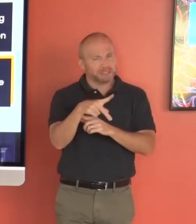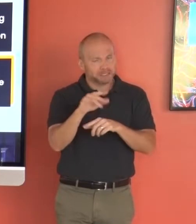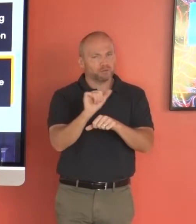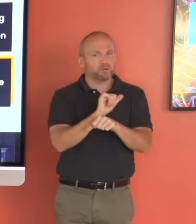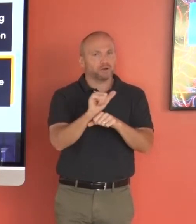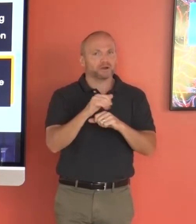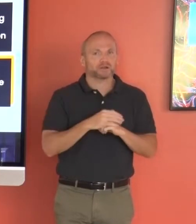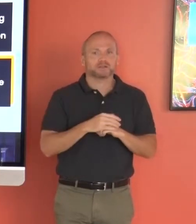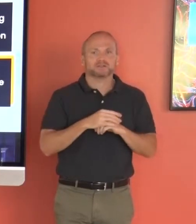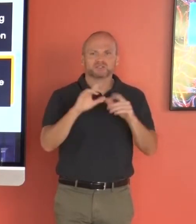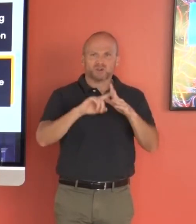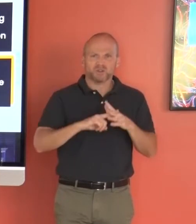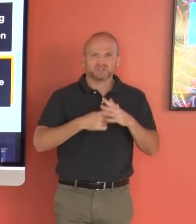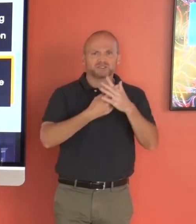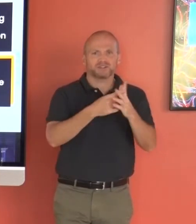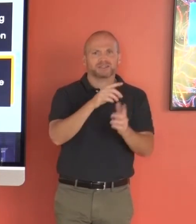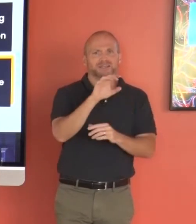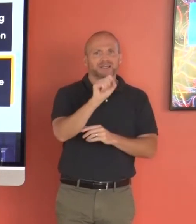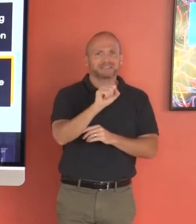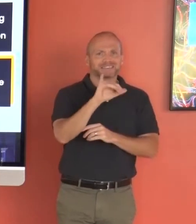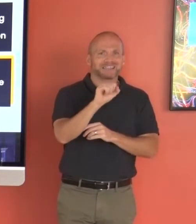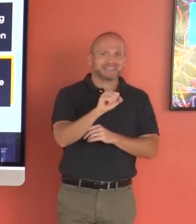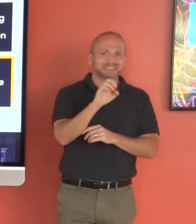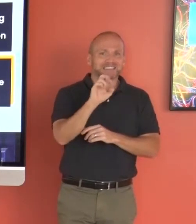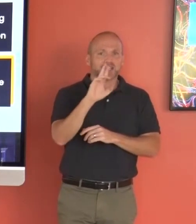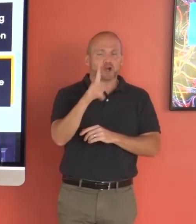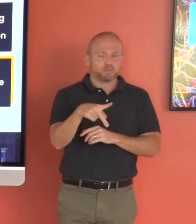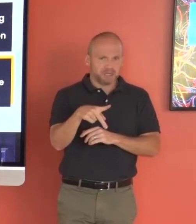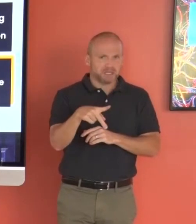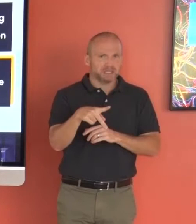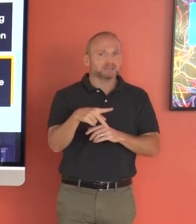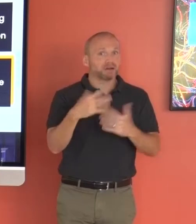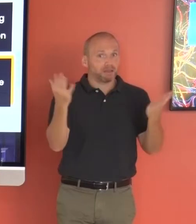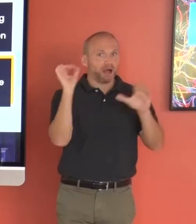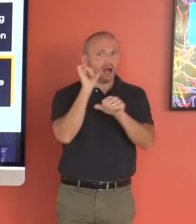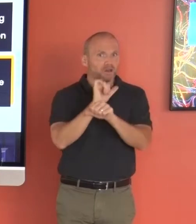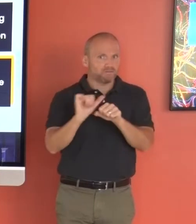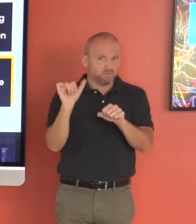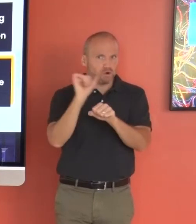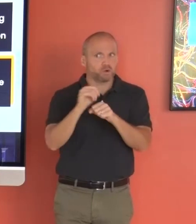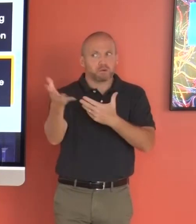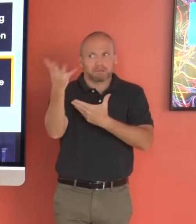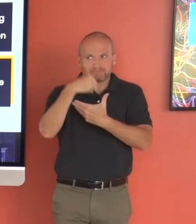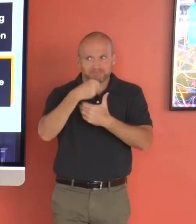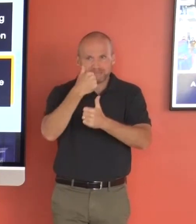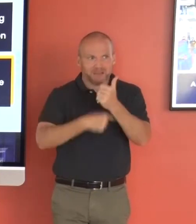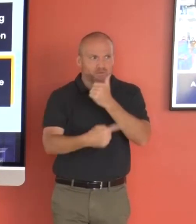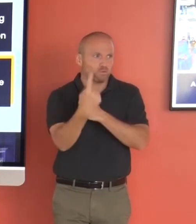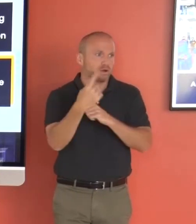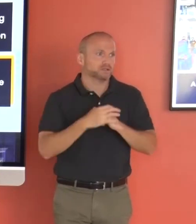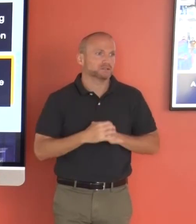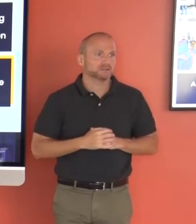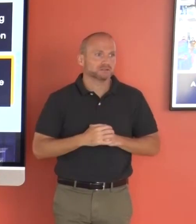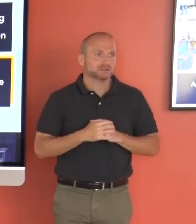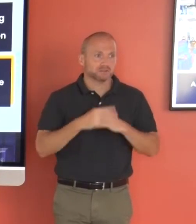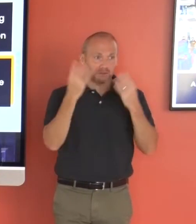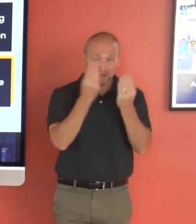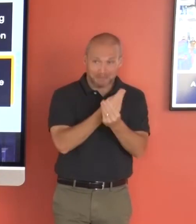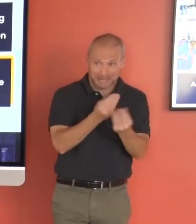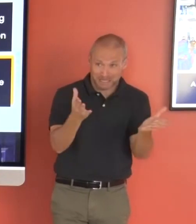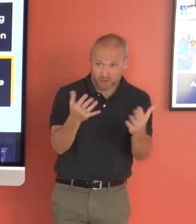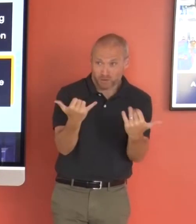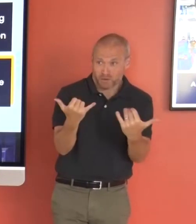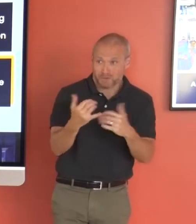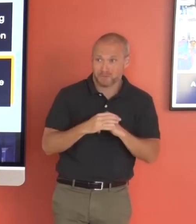our SIS ERP module. So there's a lot of work on that. It's going to involve everybody. And so I'm sharing that ahead of